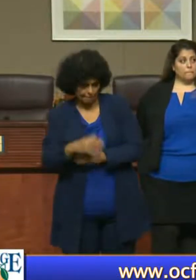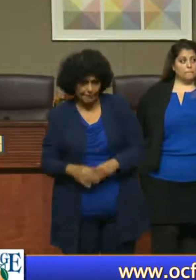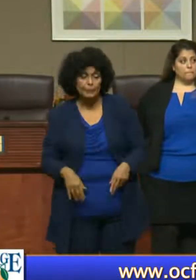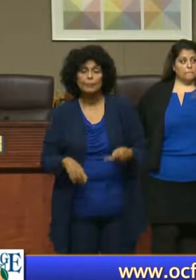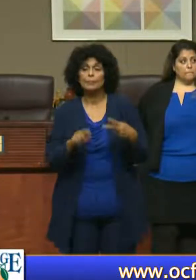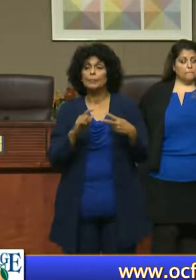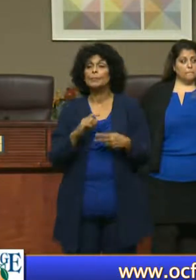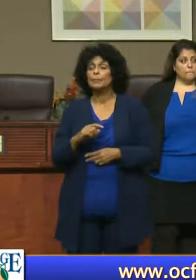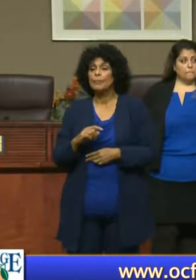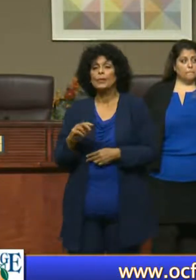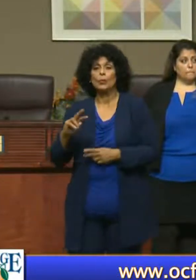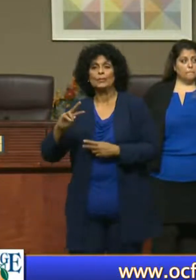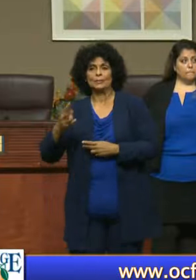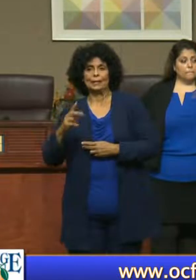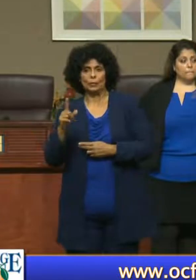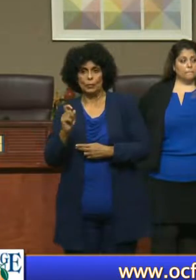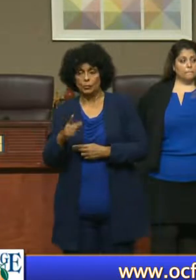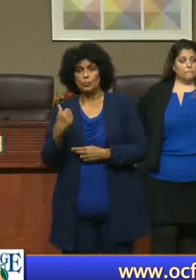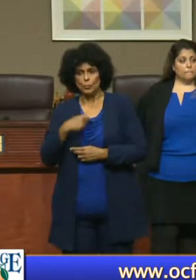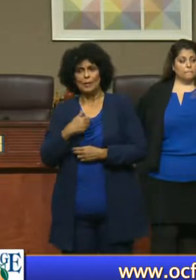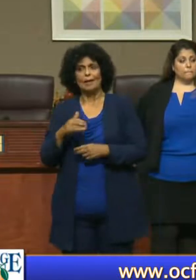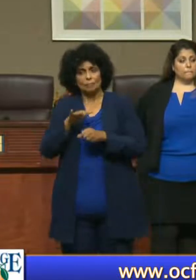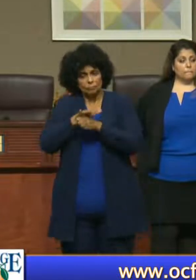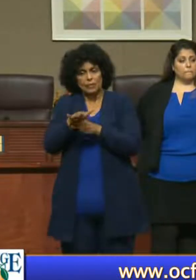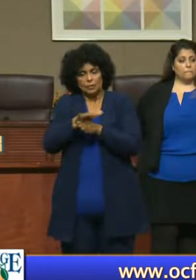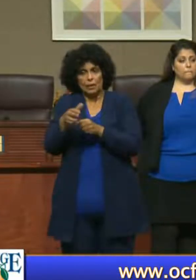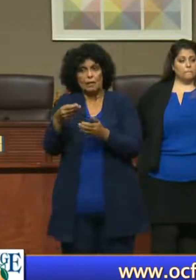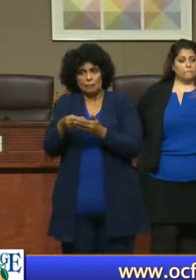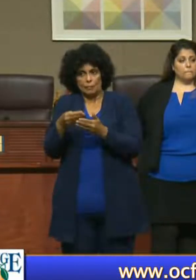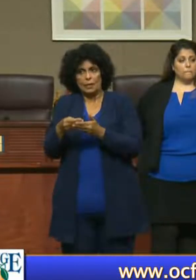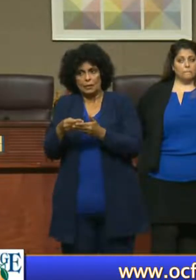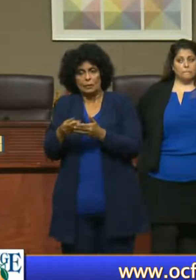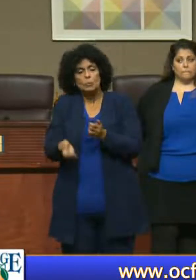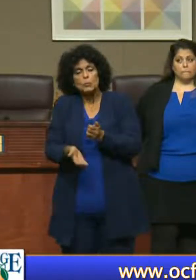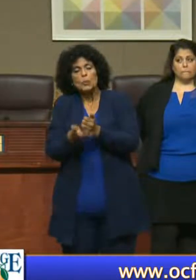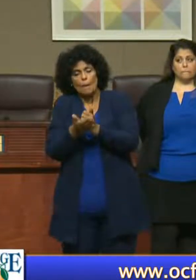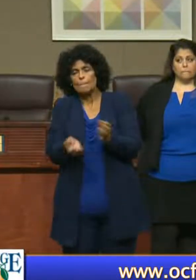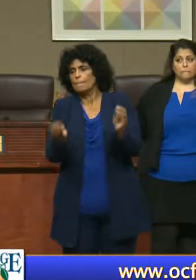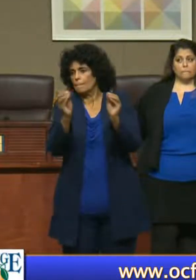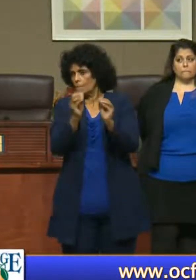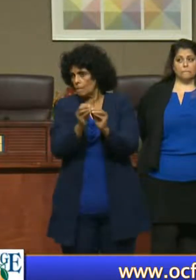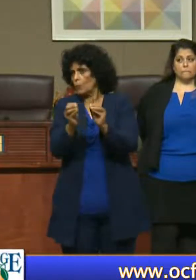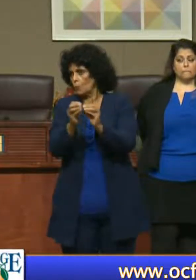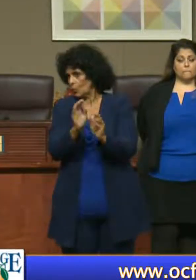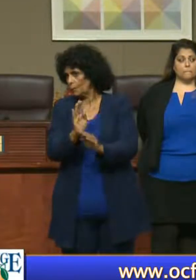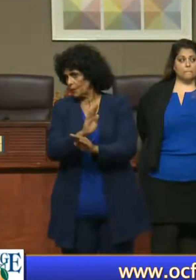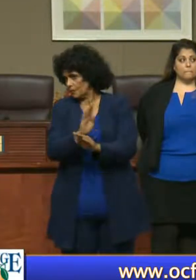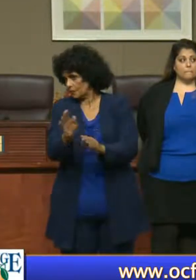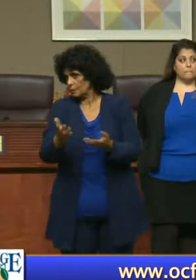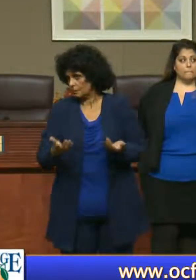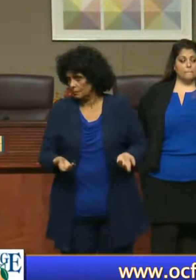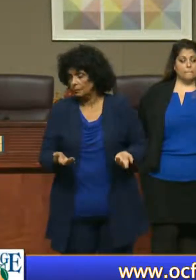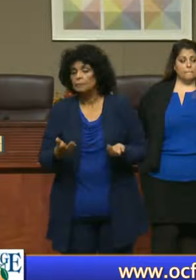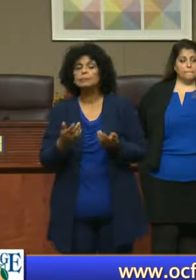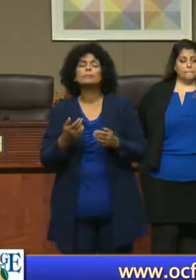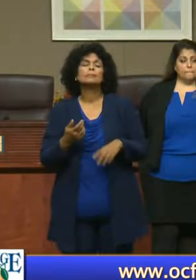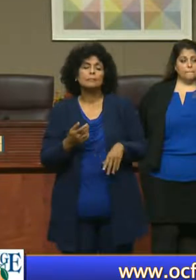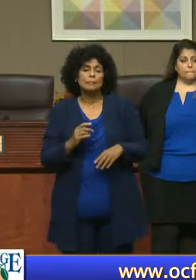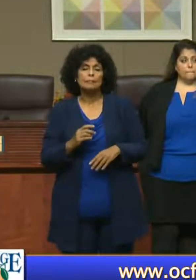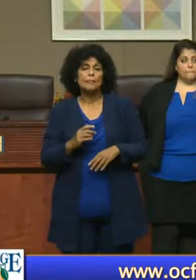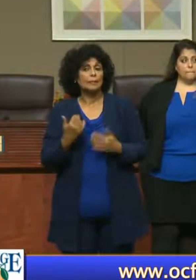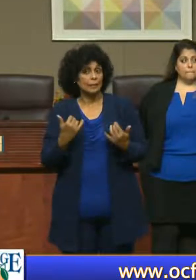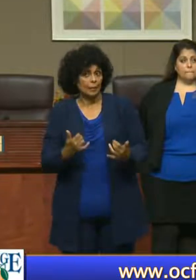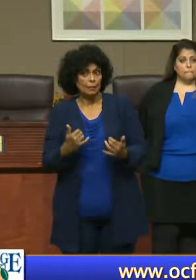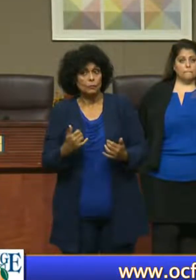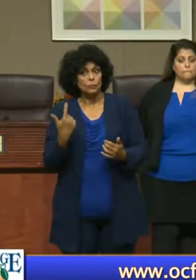amount of money to be able to assist additional businesses. And given the experience that we have